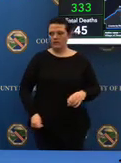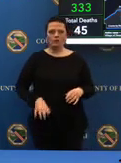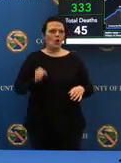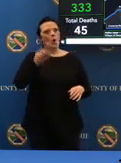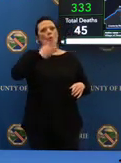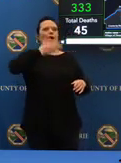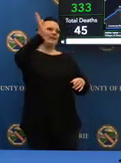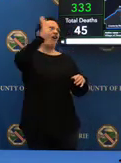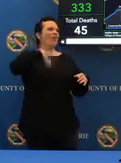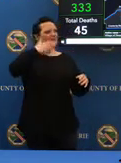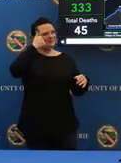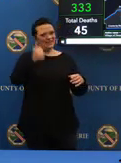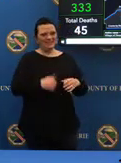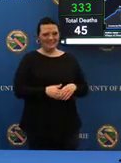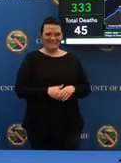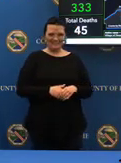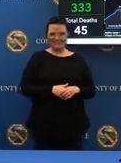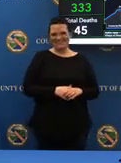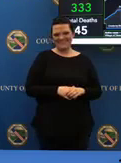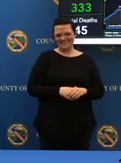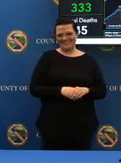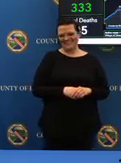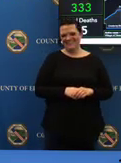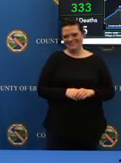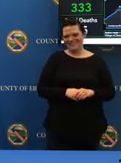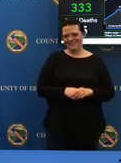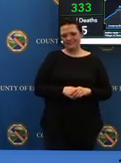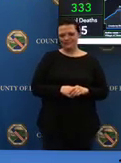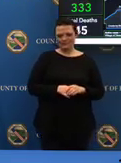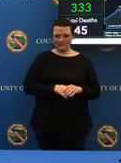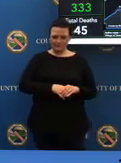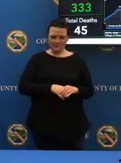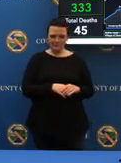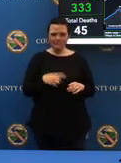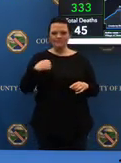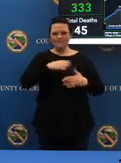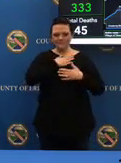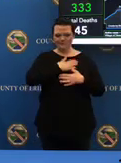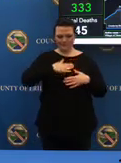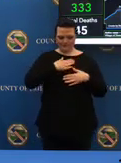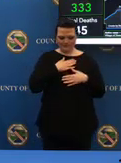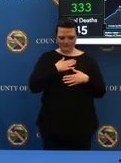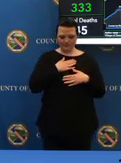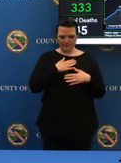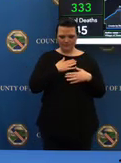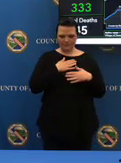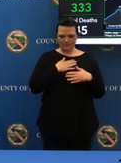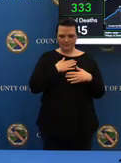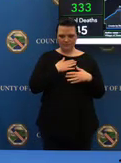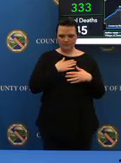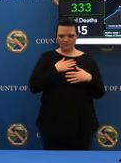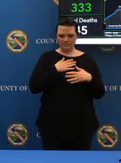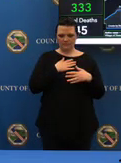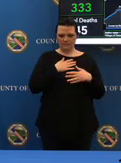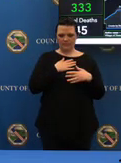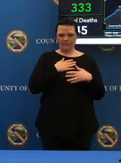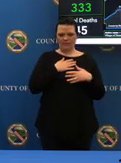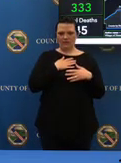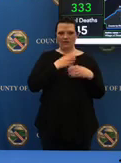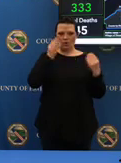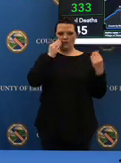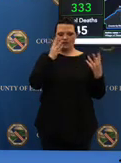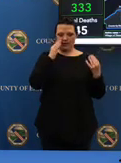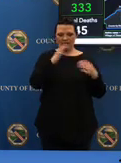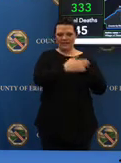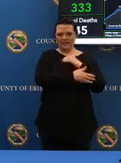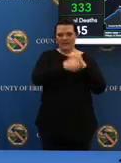God, that's so much better. Yes, go ahead. All right. So we appreciate the extensive data that the county's actually put